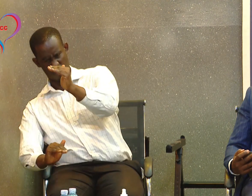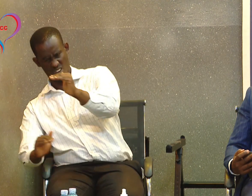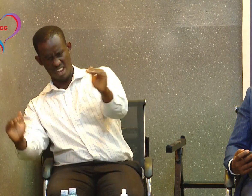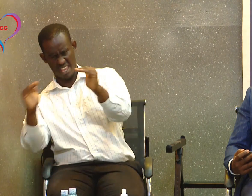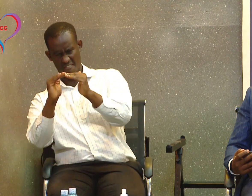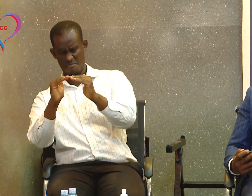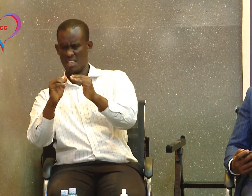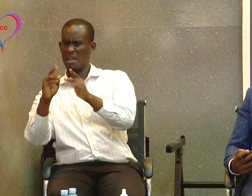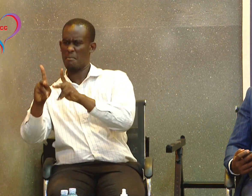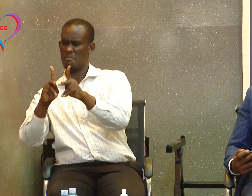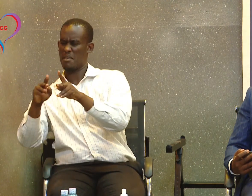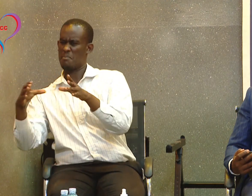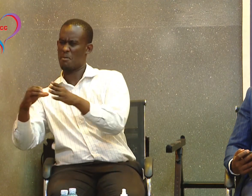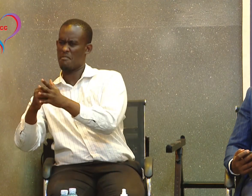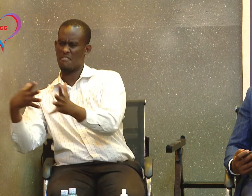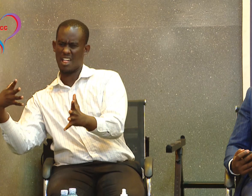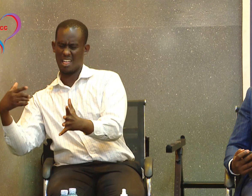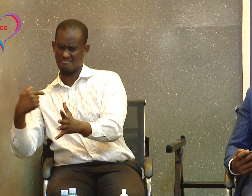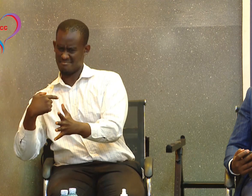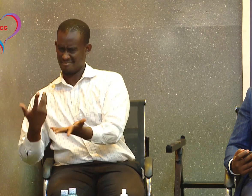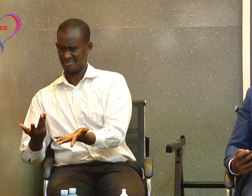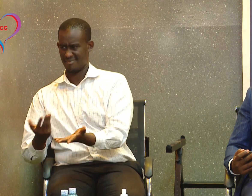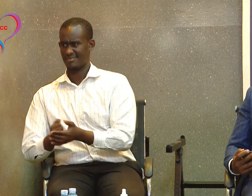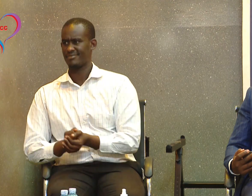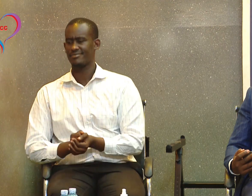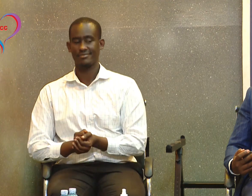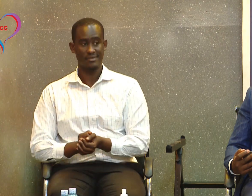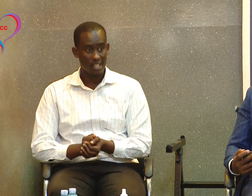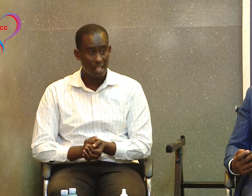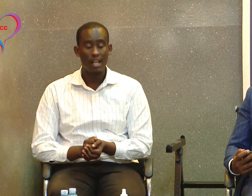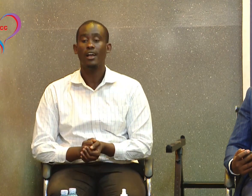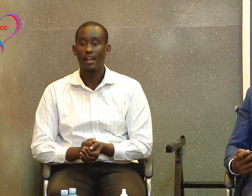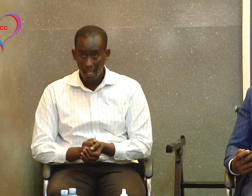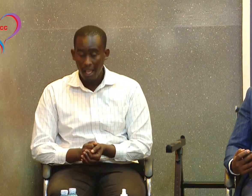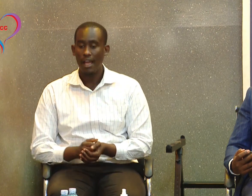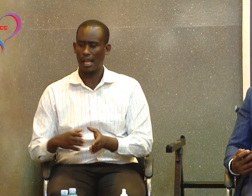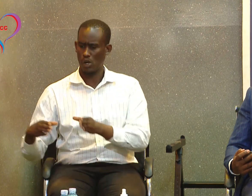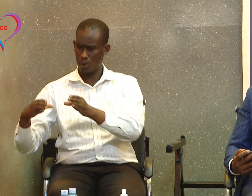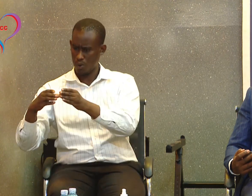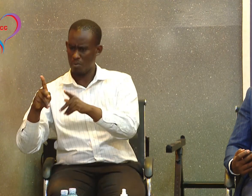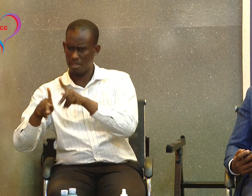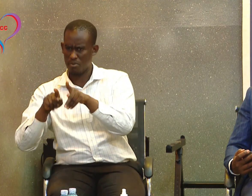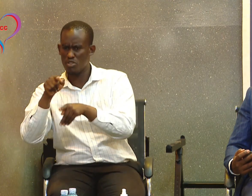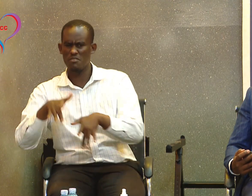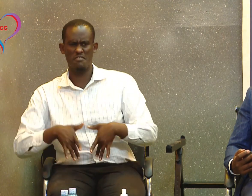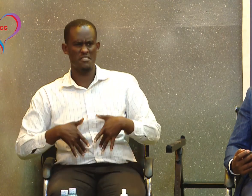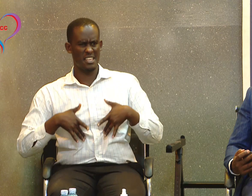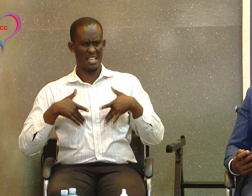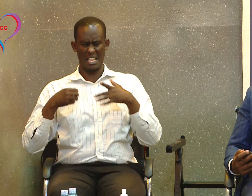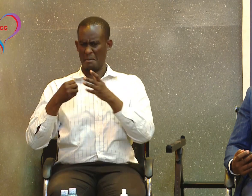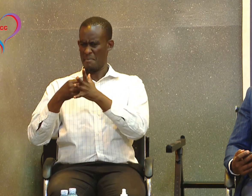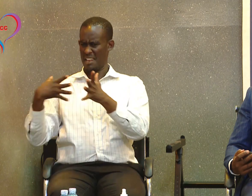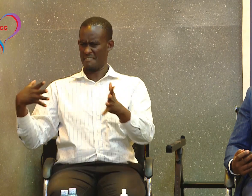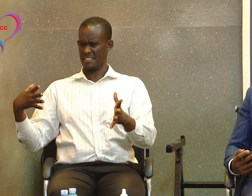that I benefit. Chikacha abantu chi, bowulidanti bogasa. What category of people do you feel that you